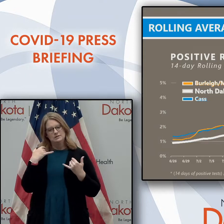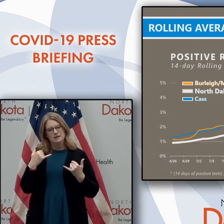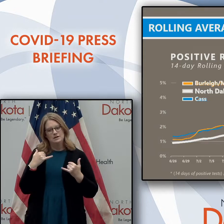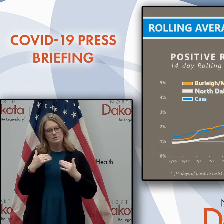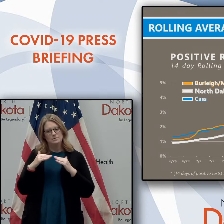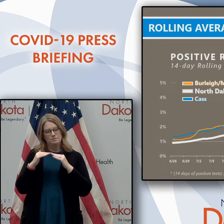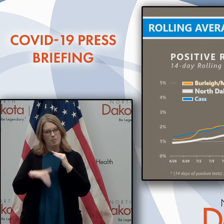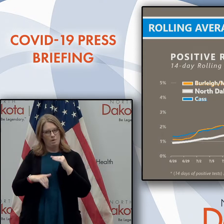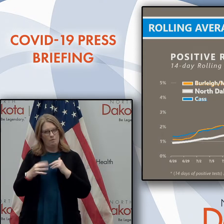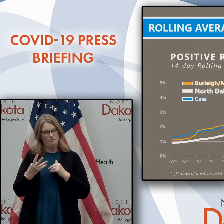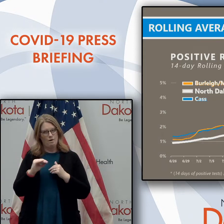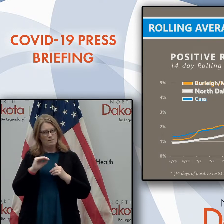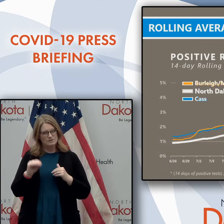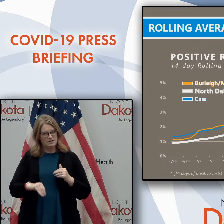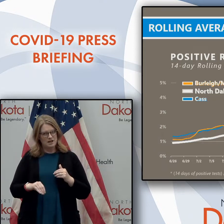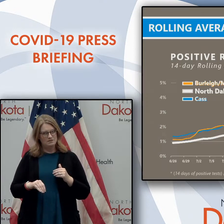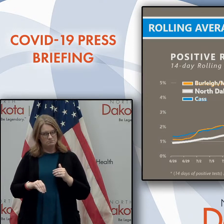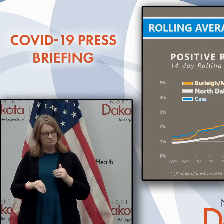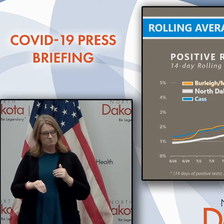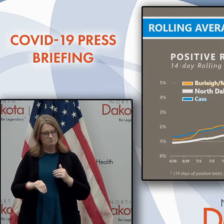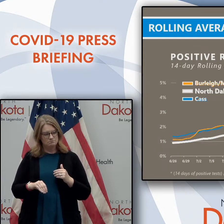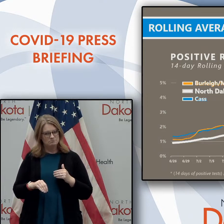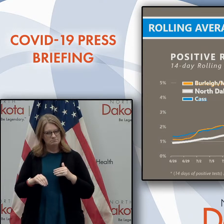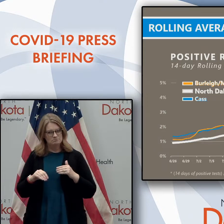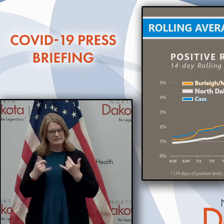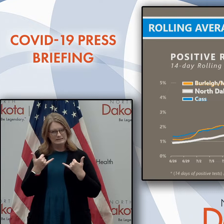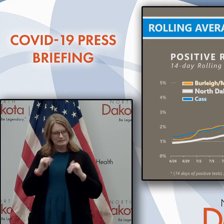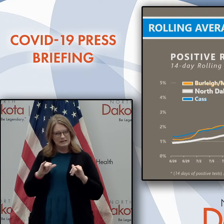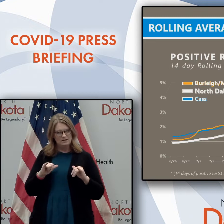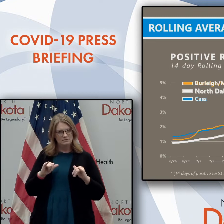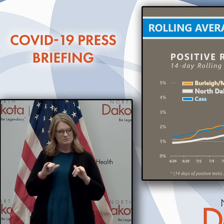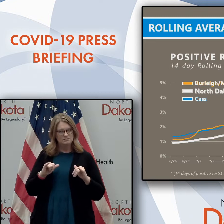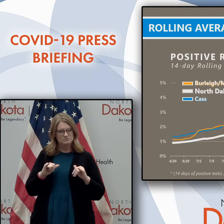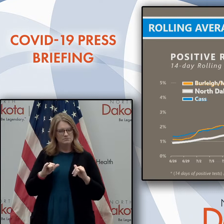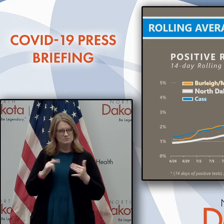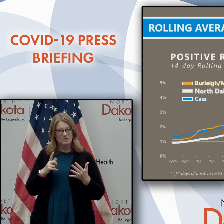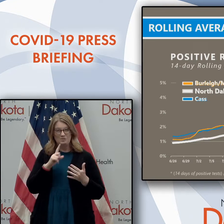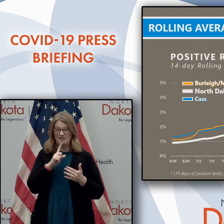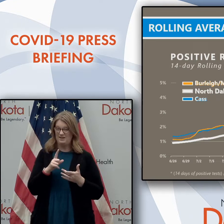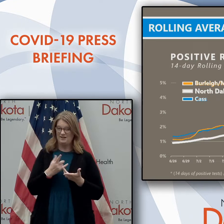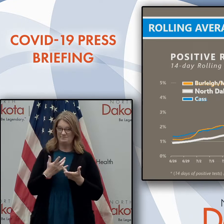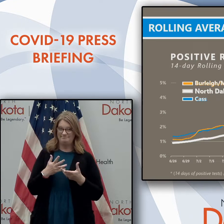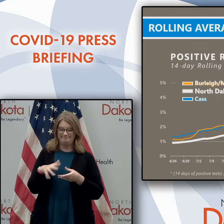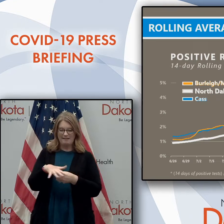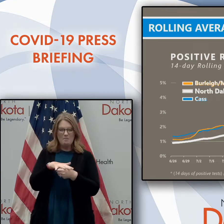below 4% on this rolling average, still among the lowest states